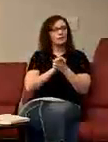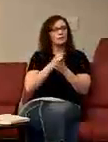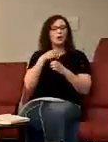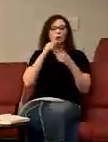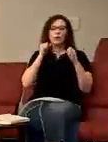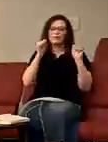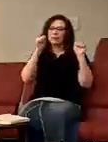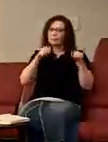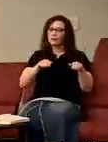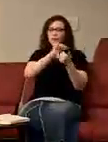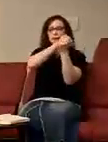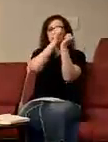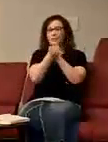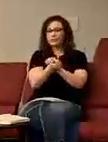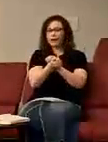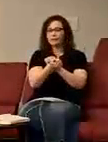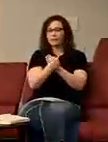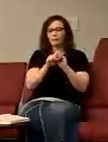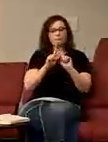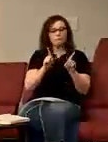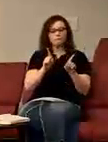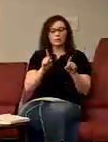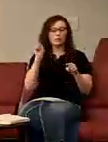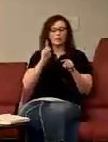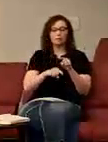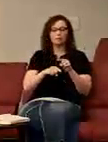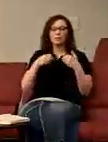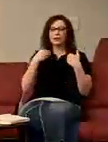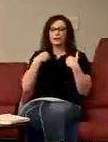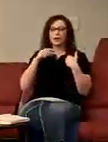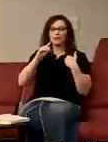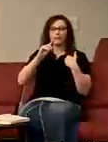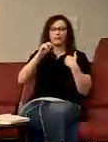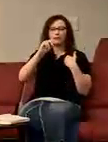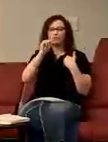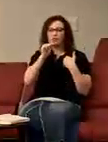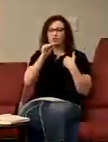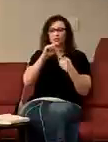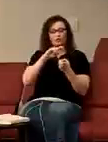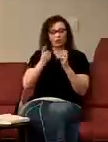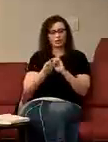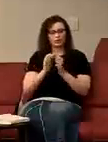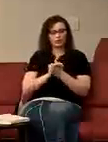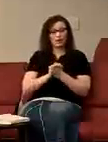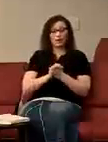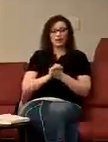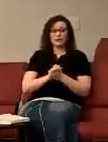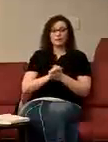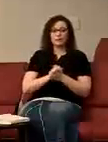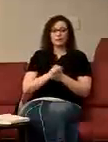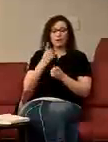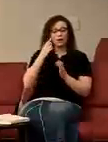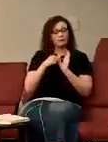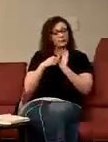ability to adapt, but we cannot have genes change. For example, if I don't have a gene for